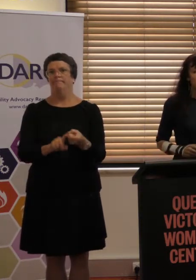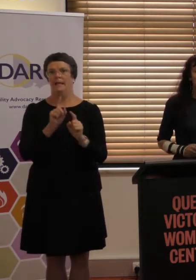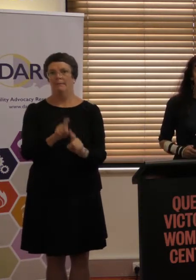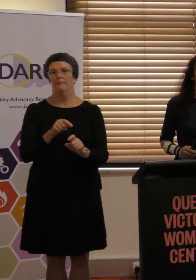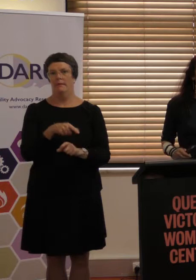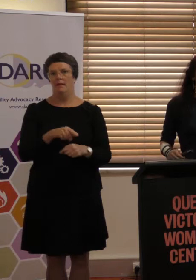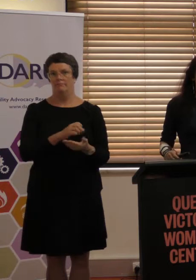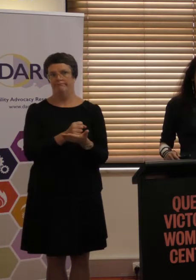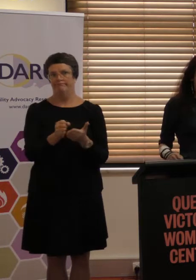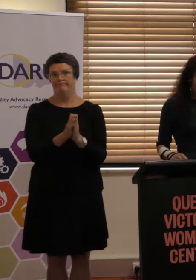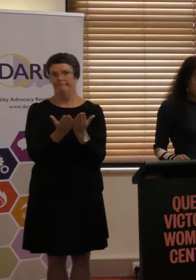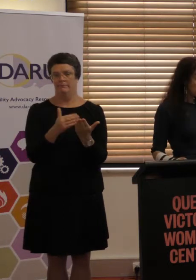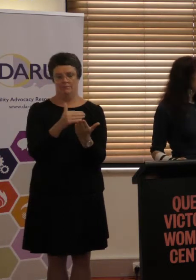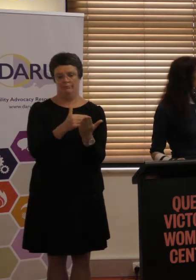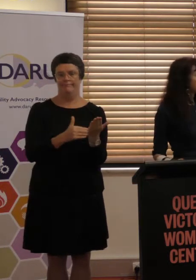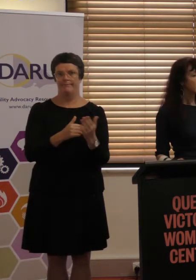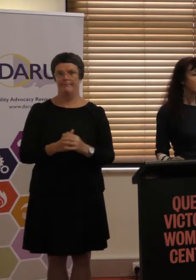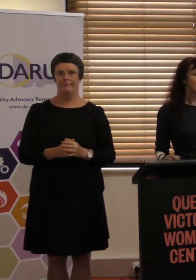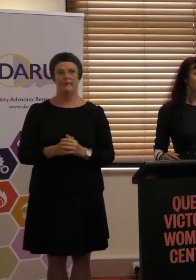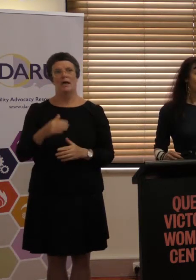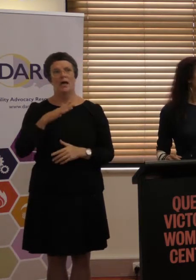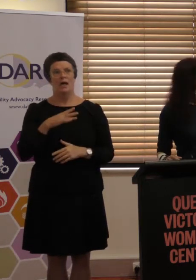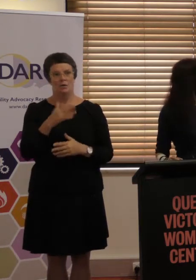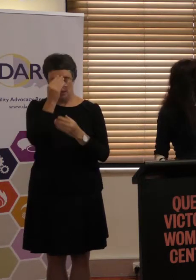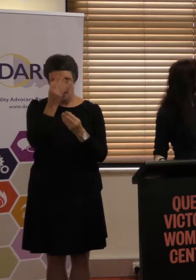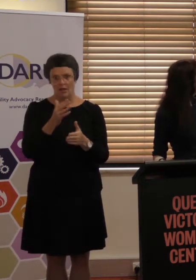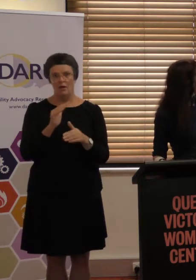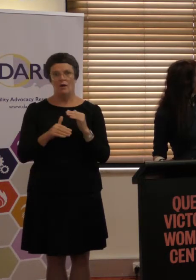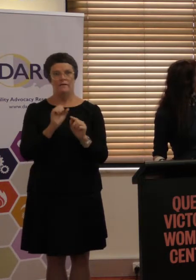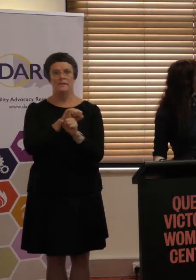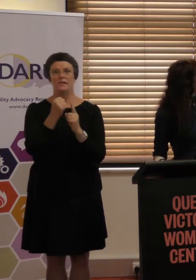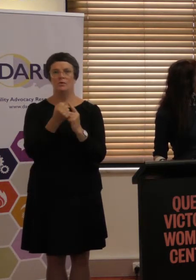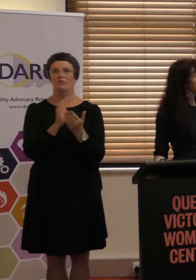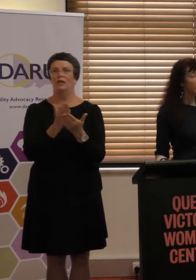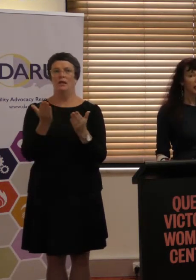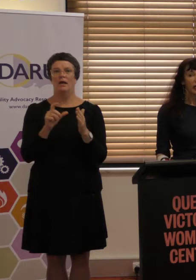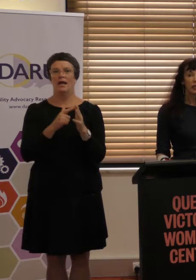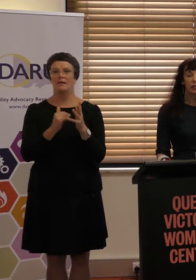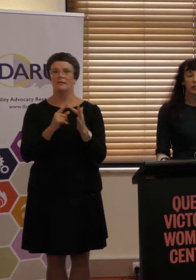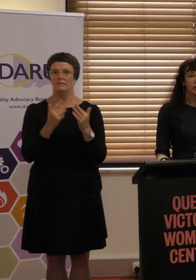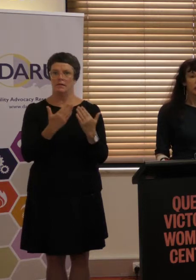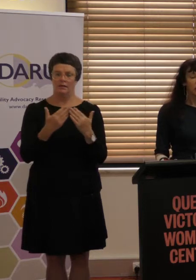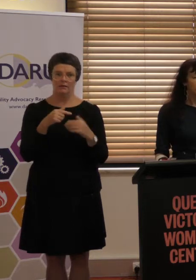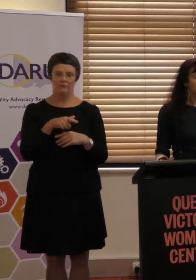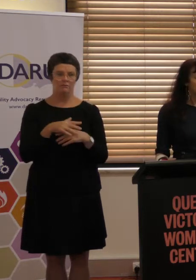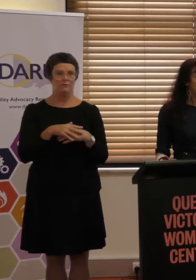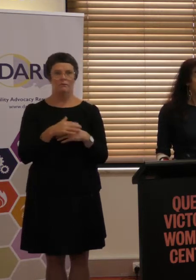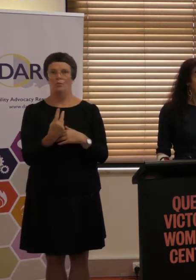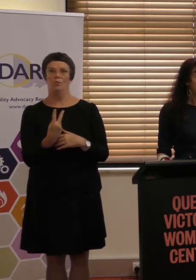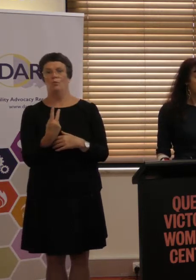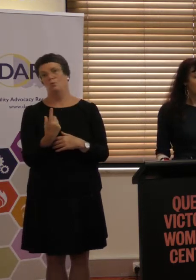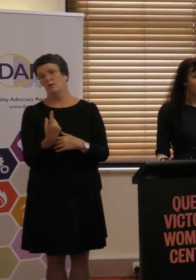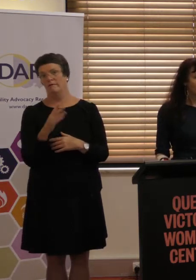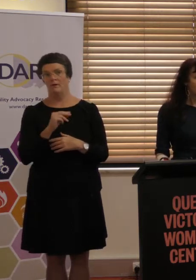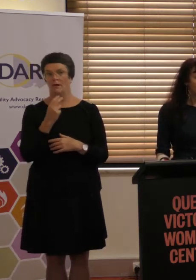So I just wanted to give you some case studies, and as I said, even though I've got one from Adelaide, I could just